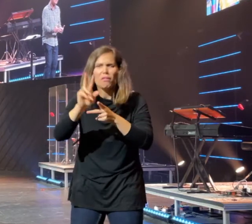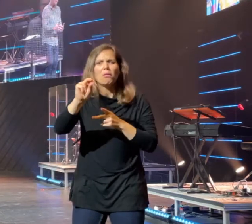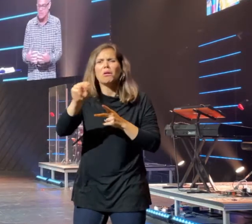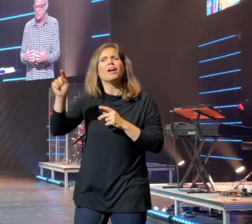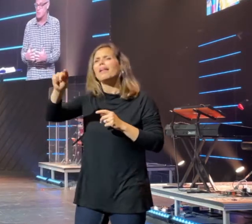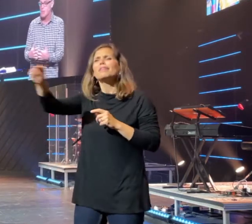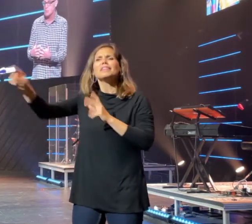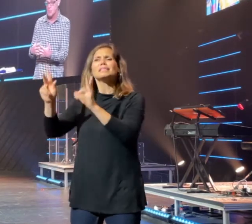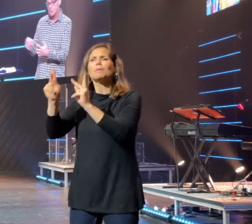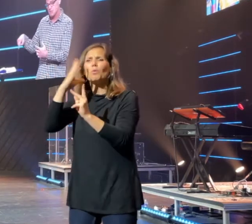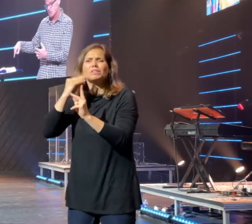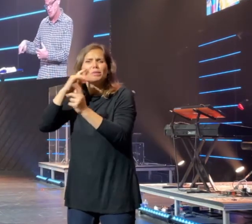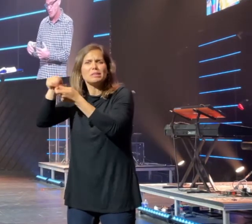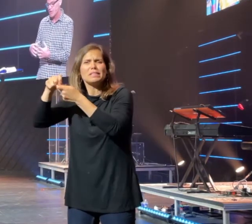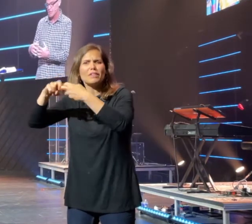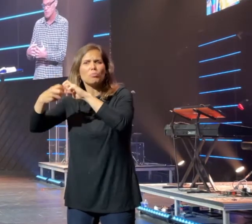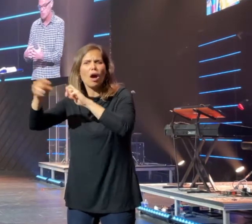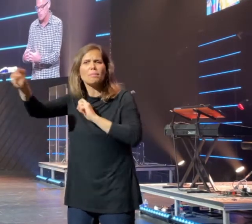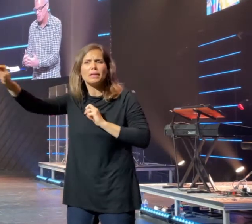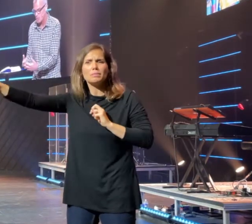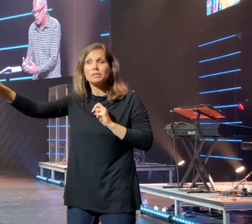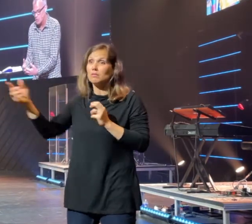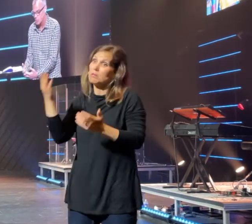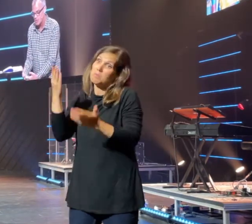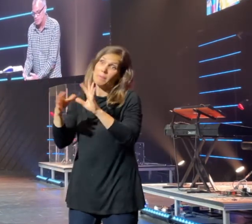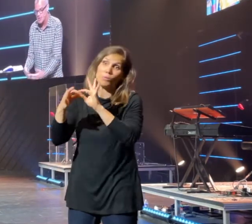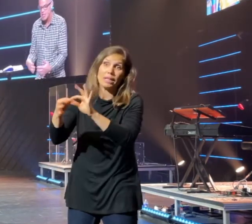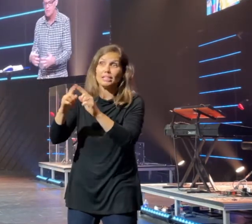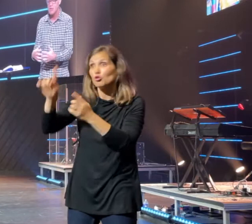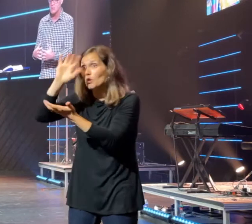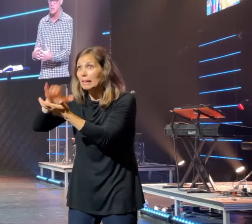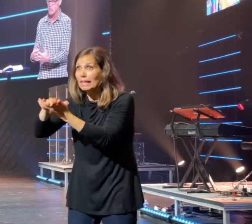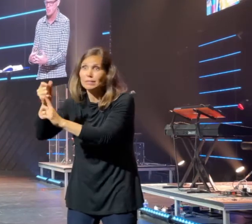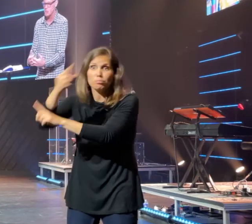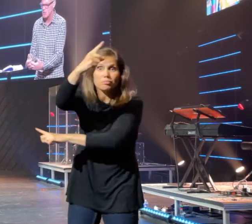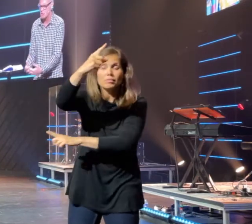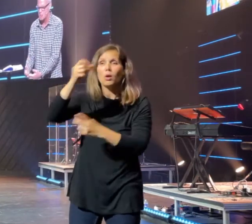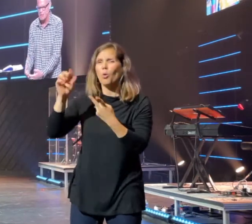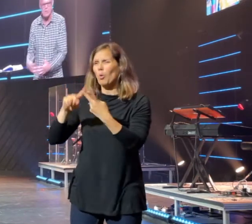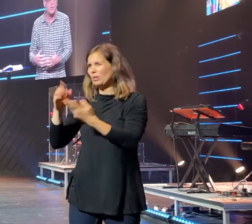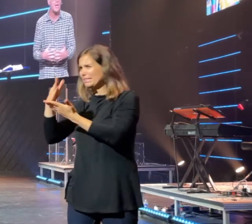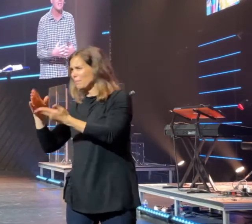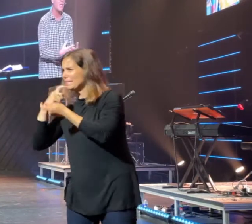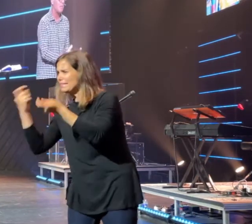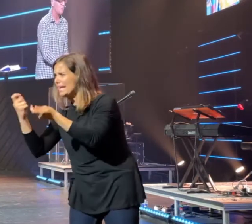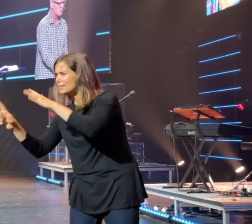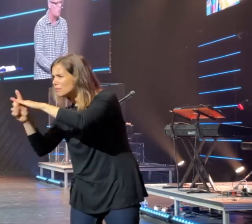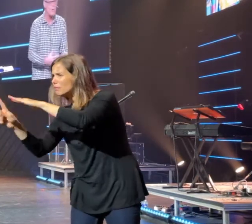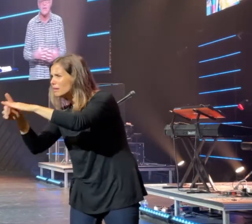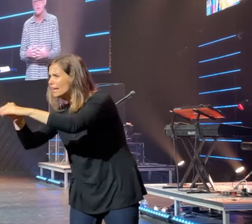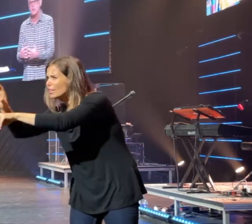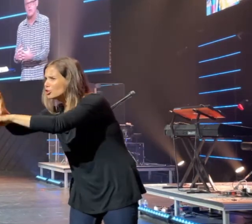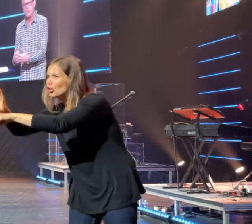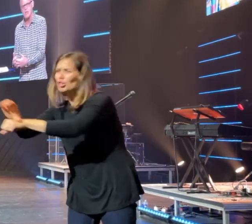problems. Sometimes the problems in this letter had to do with the way people were, what they believed. There was some messy morality going on, taking people to